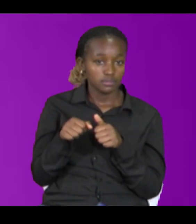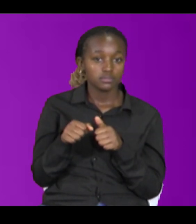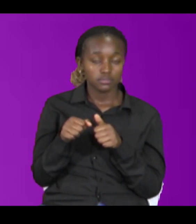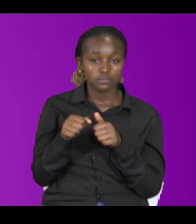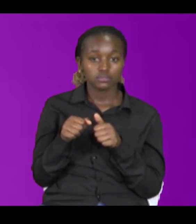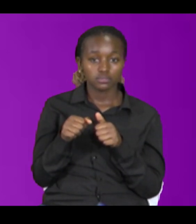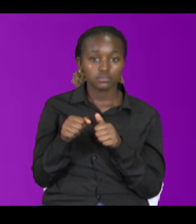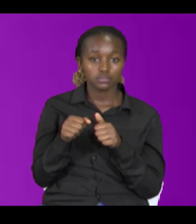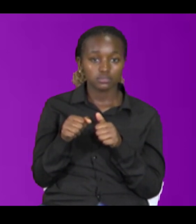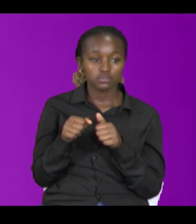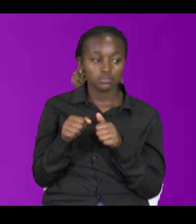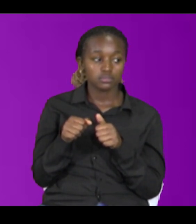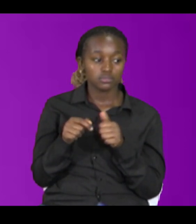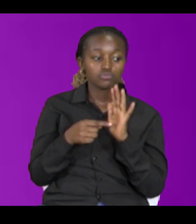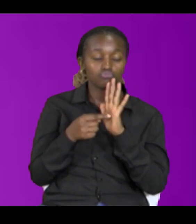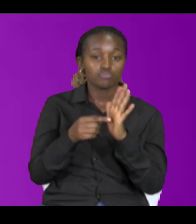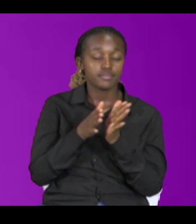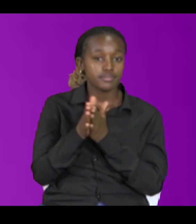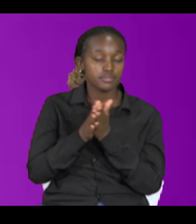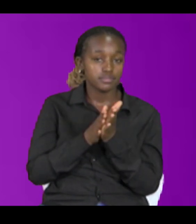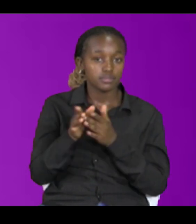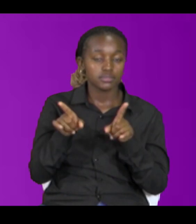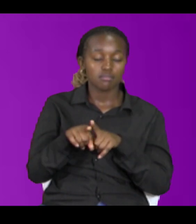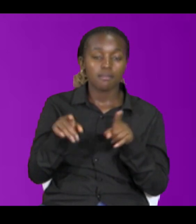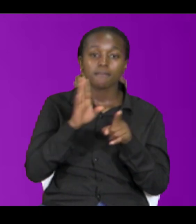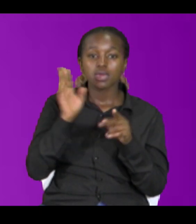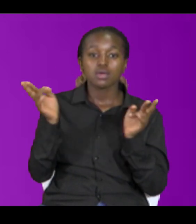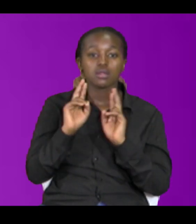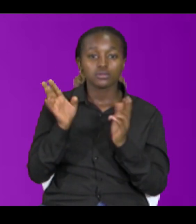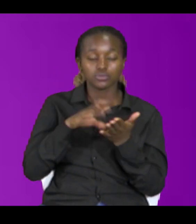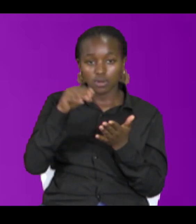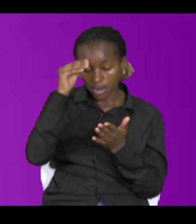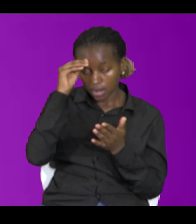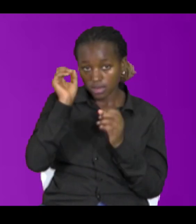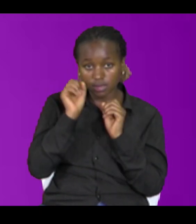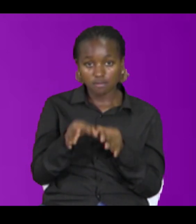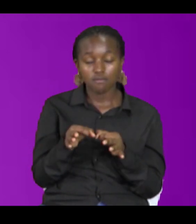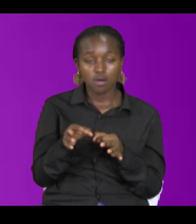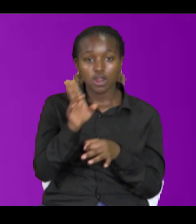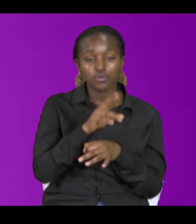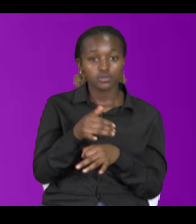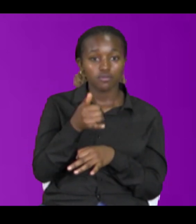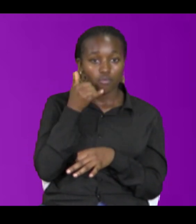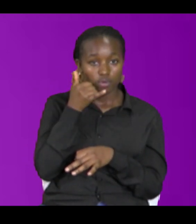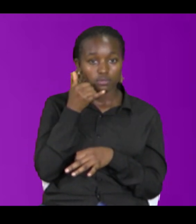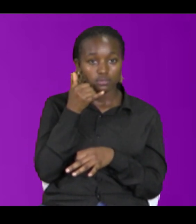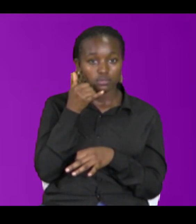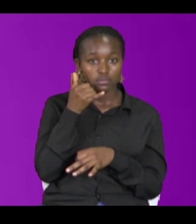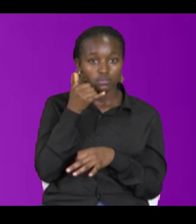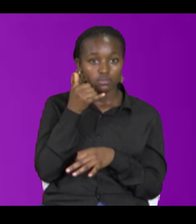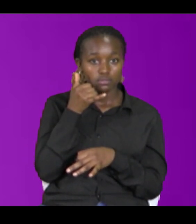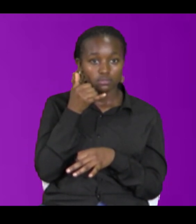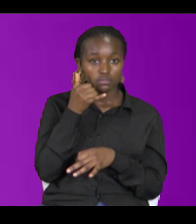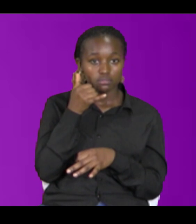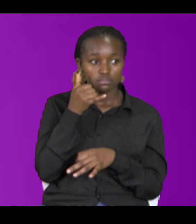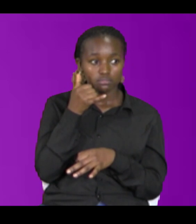braille, show interest to learn. If they are using their phone, don't look at them